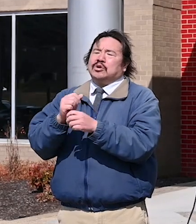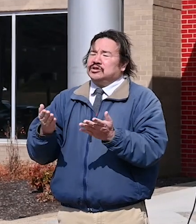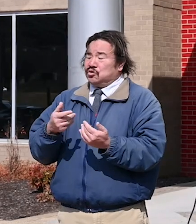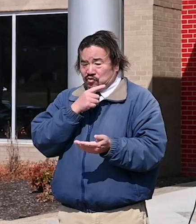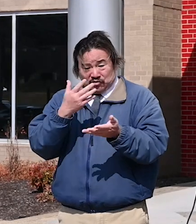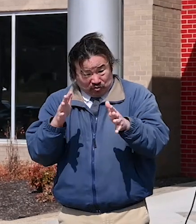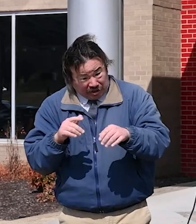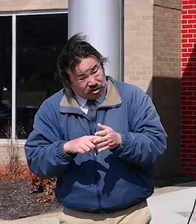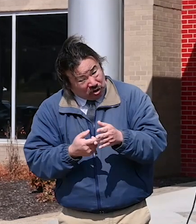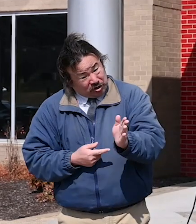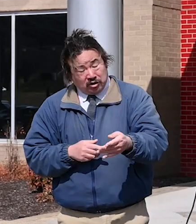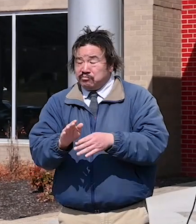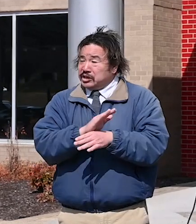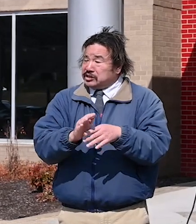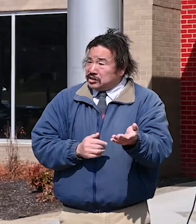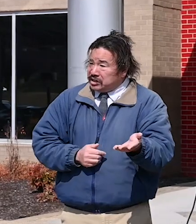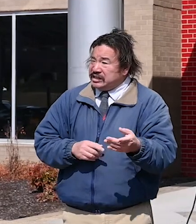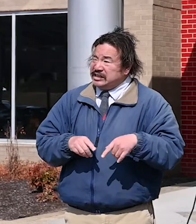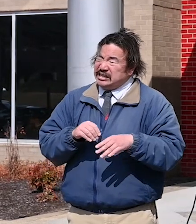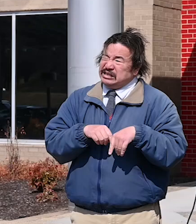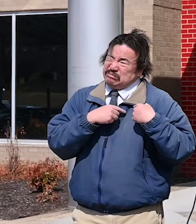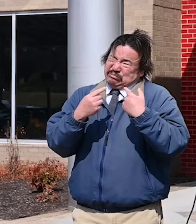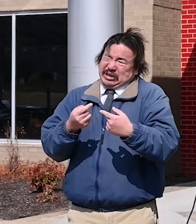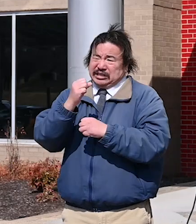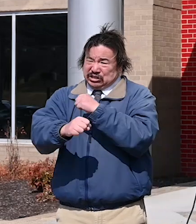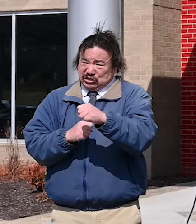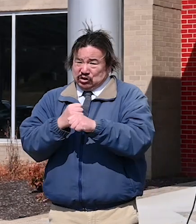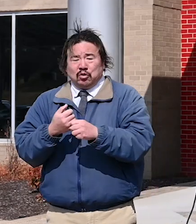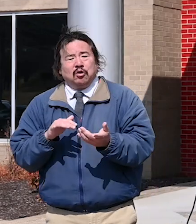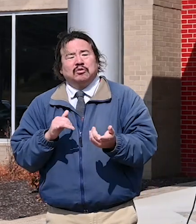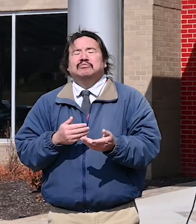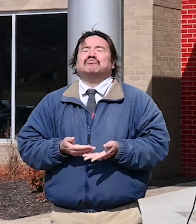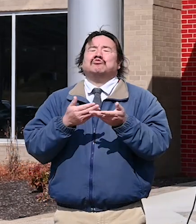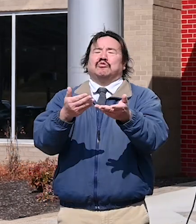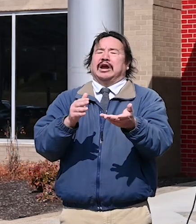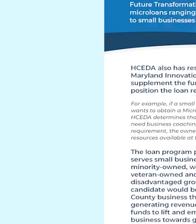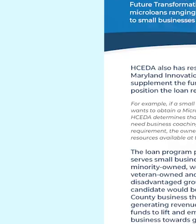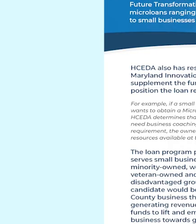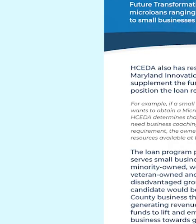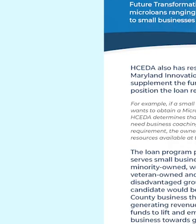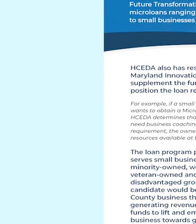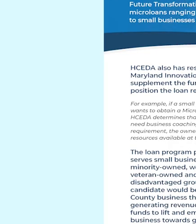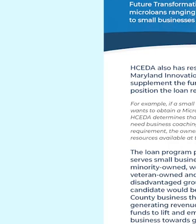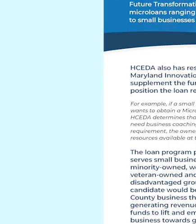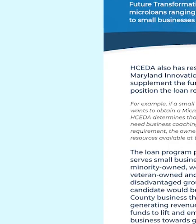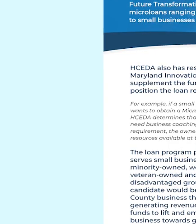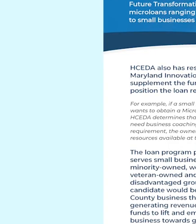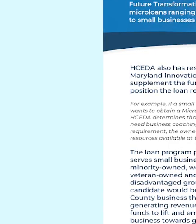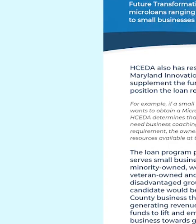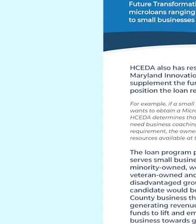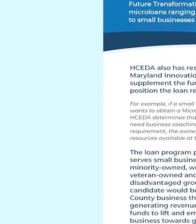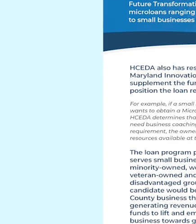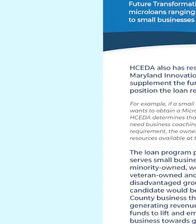already started a business within the last year, we are also offering our Leveraging Investment for